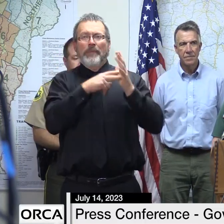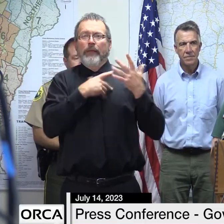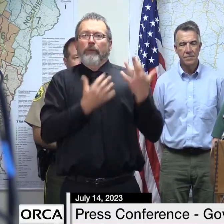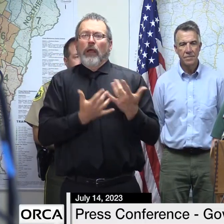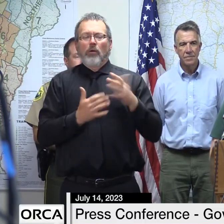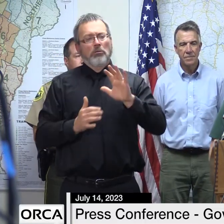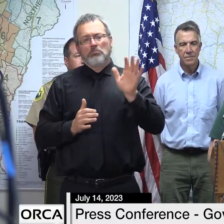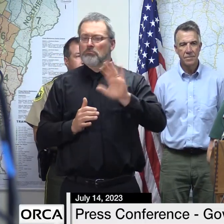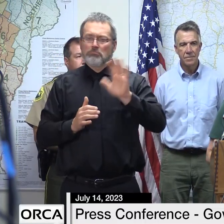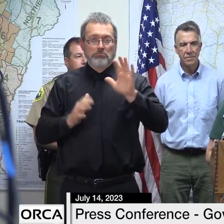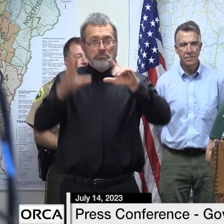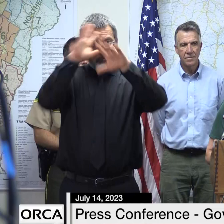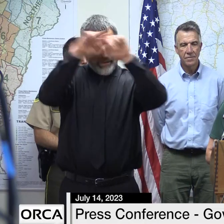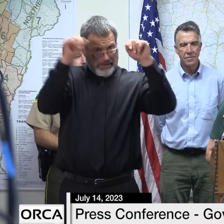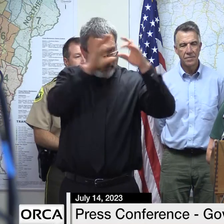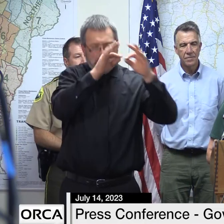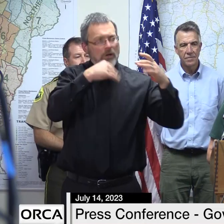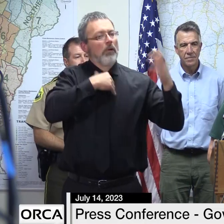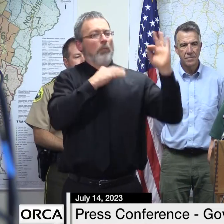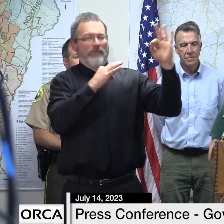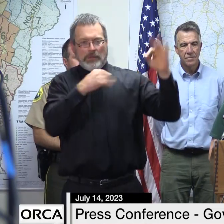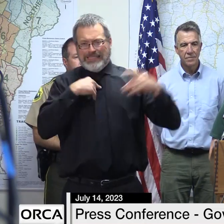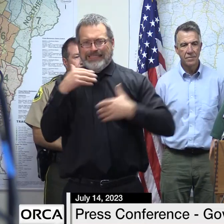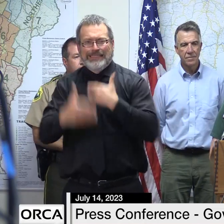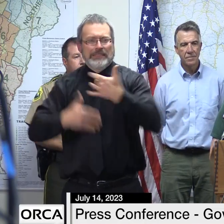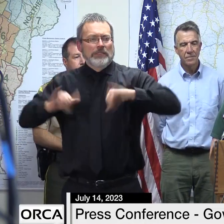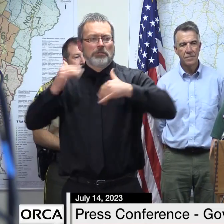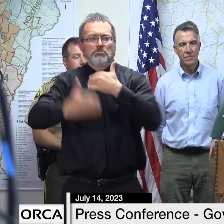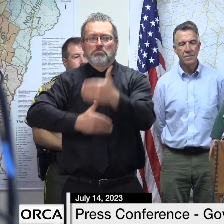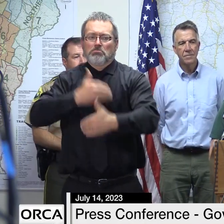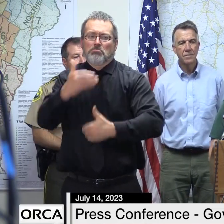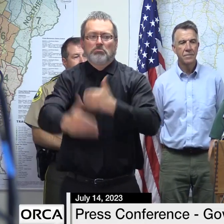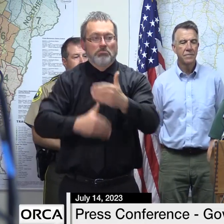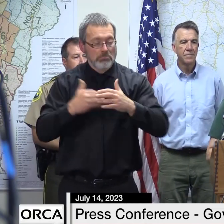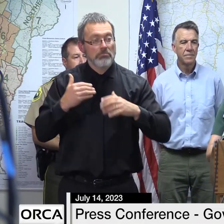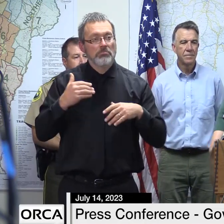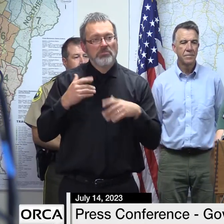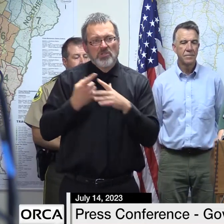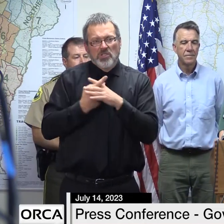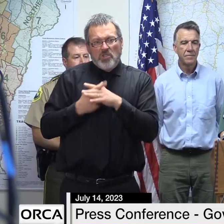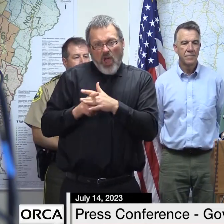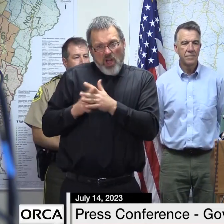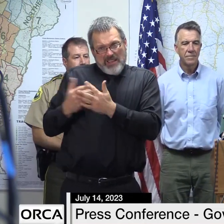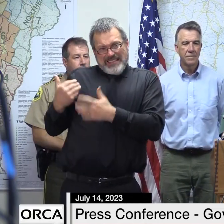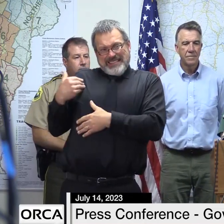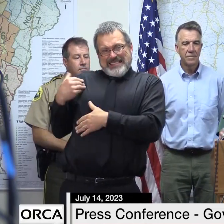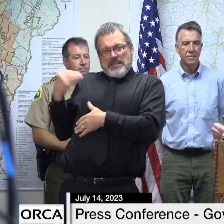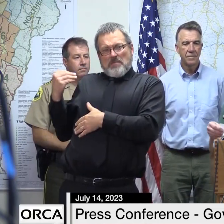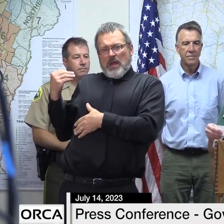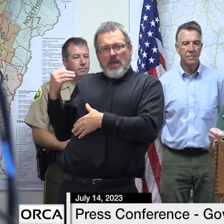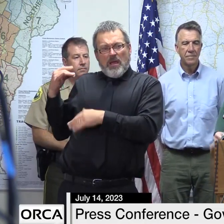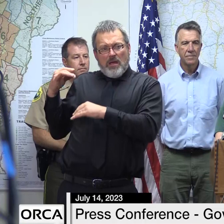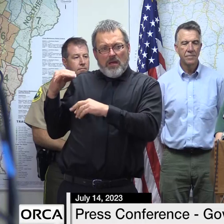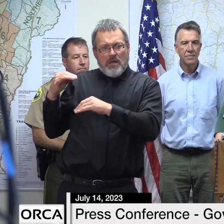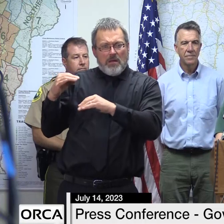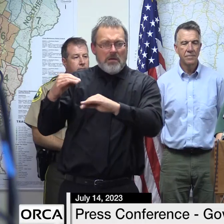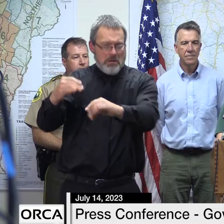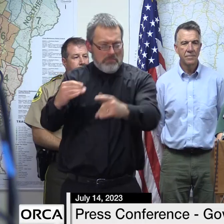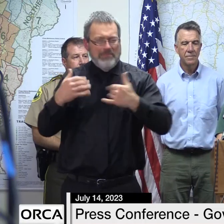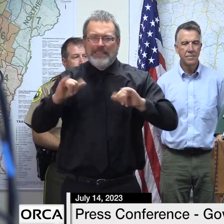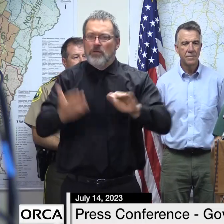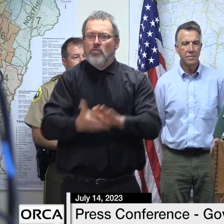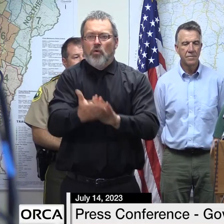been numerous FEMA resources on the ground here in Vermont since very early this week. Specifically, there are two